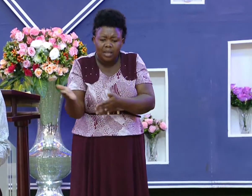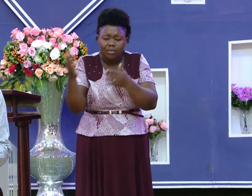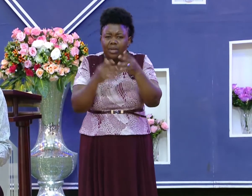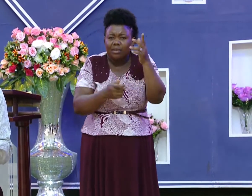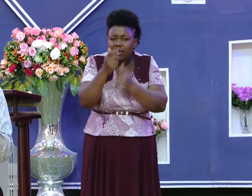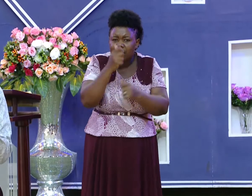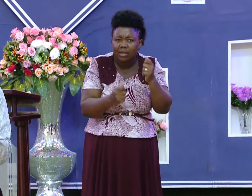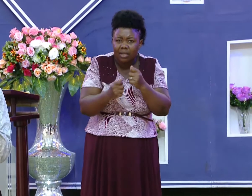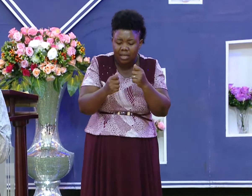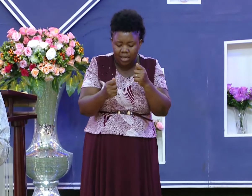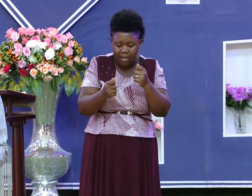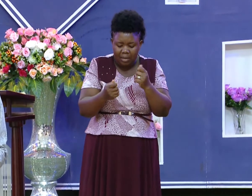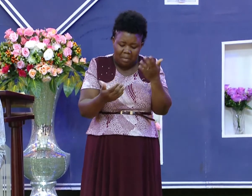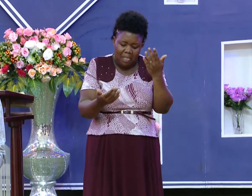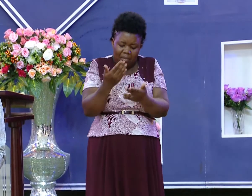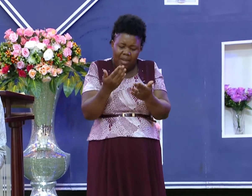bring milk, sometimes